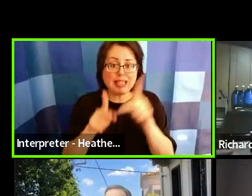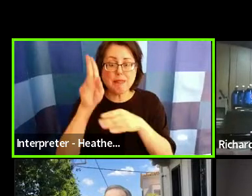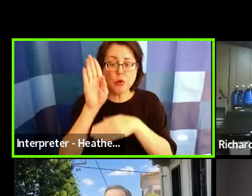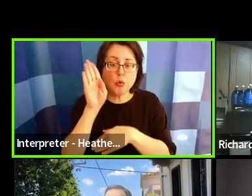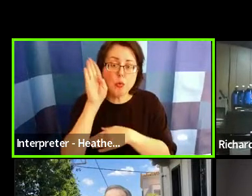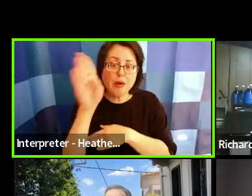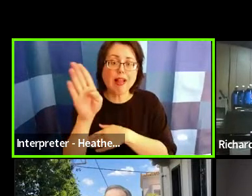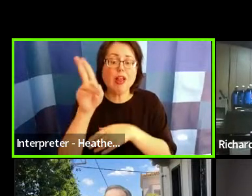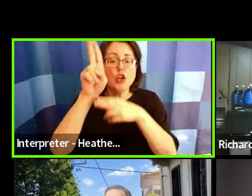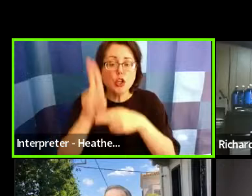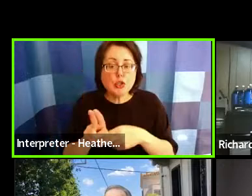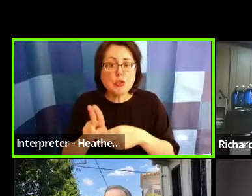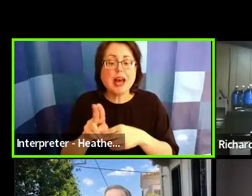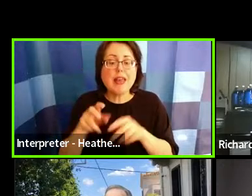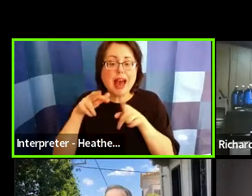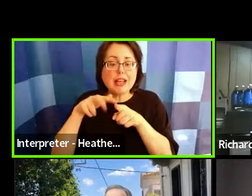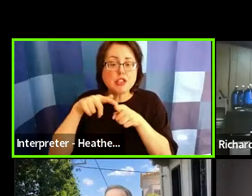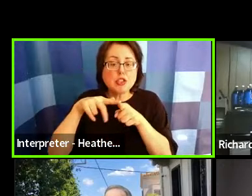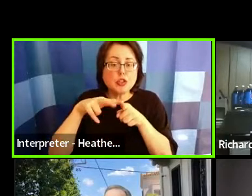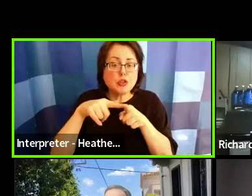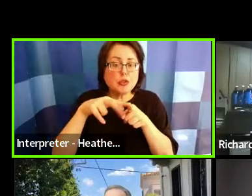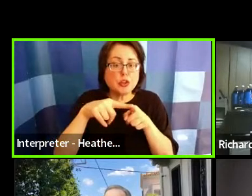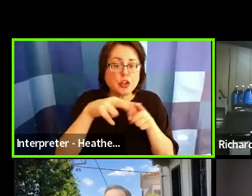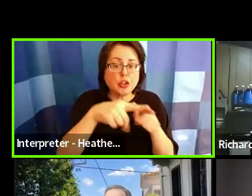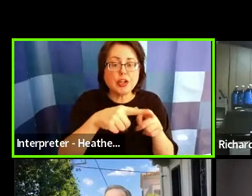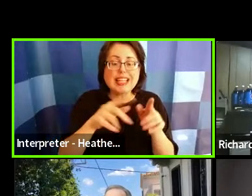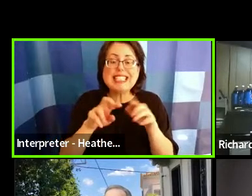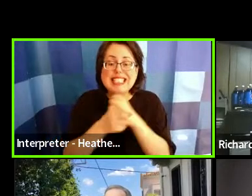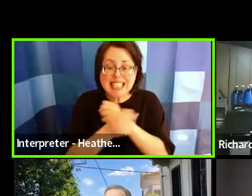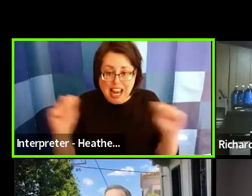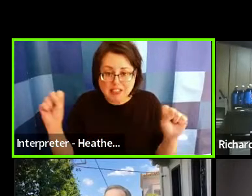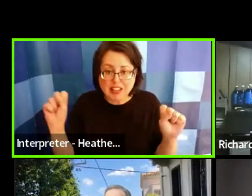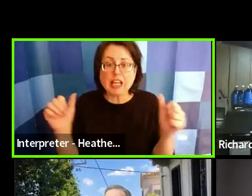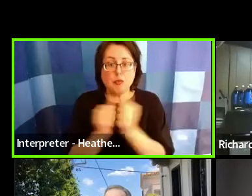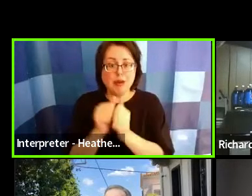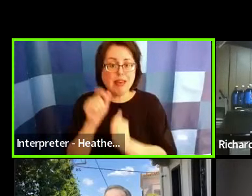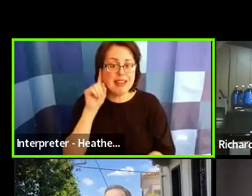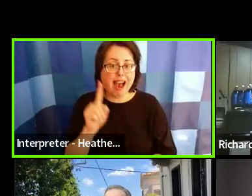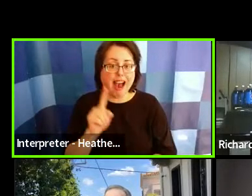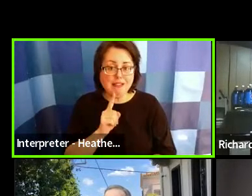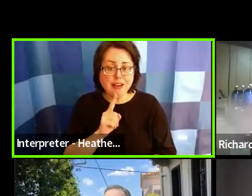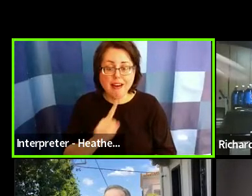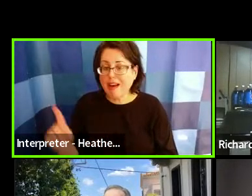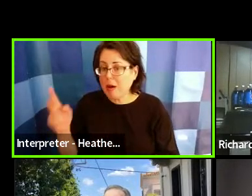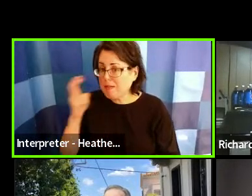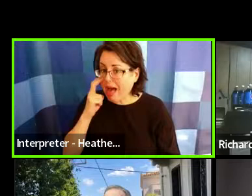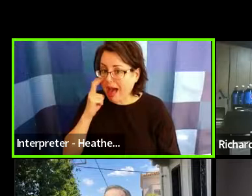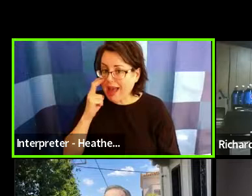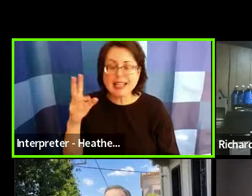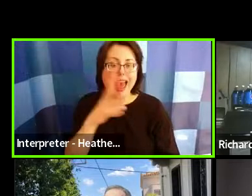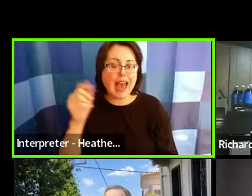safely around the deaf, blind, and the blind community. That's something that needs to be addressed.